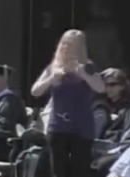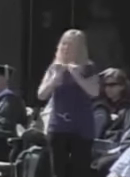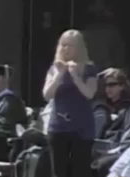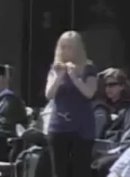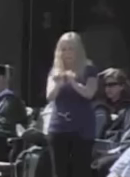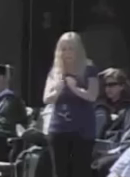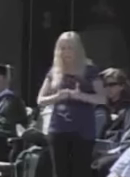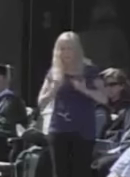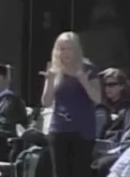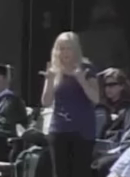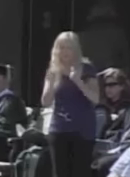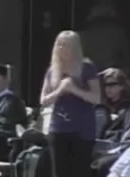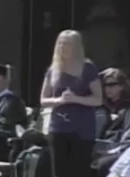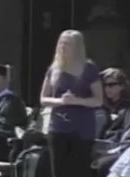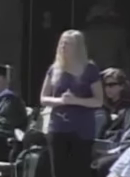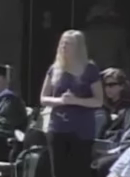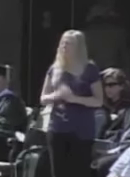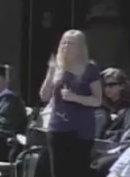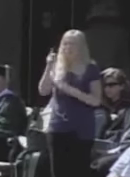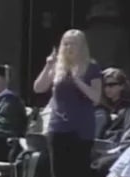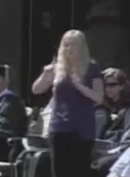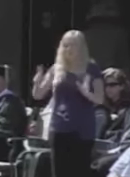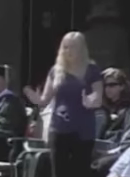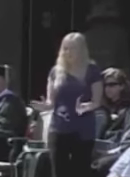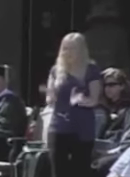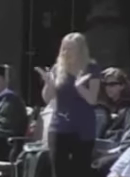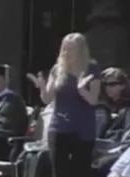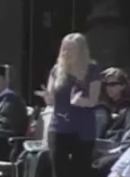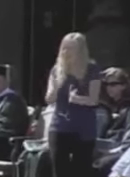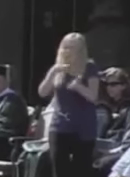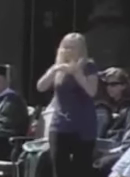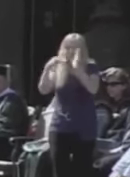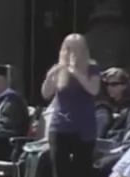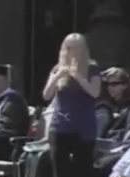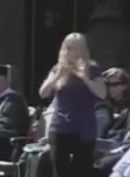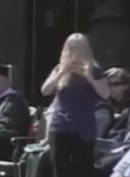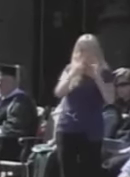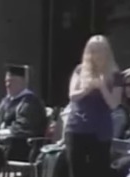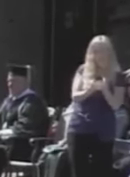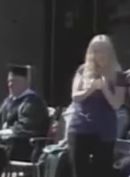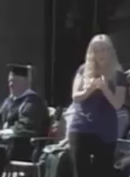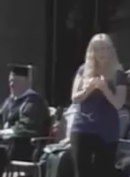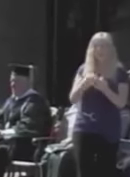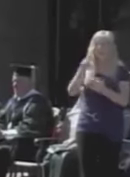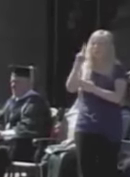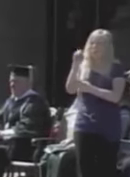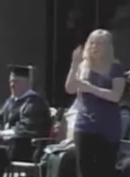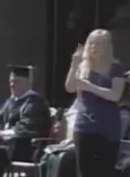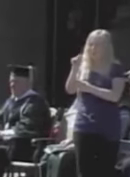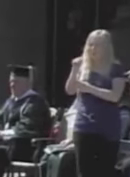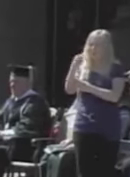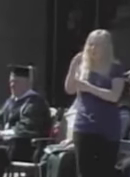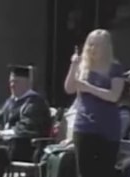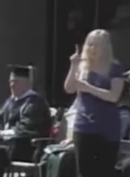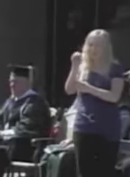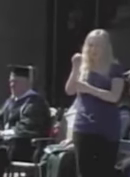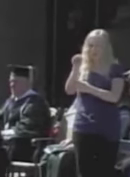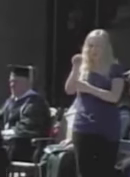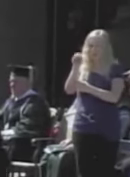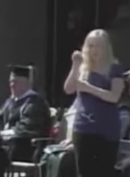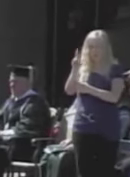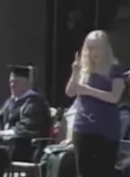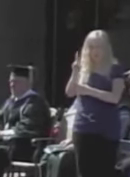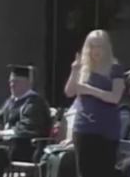one has done more to promote this vision of the family and what it means to be human than Robert Glossop. Robert Glenn